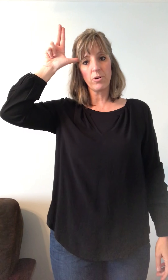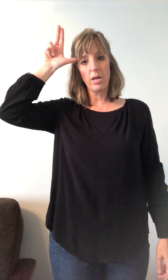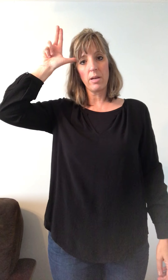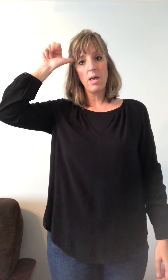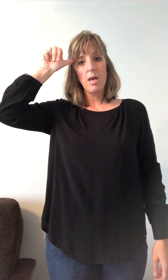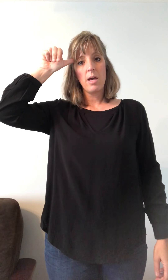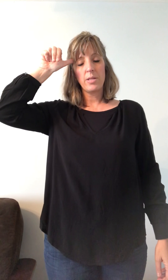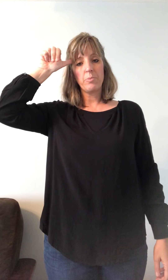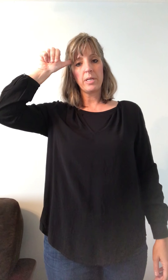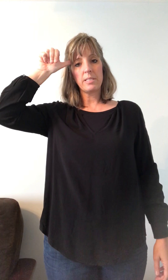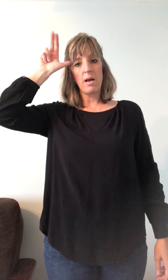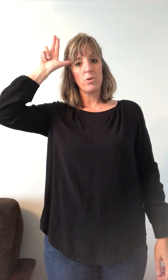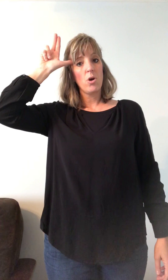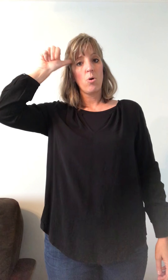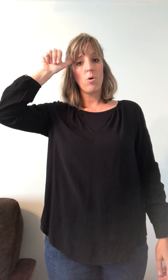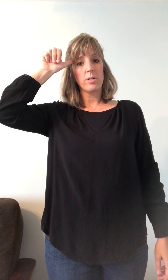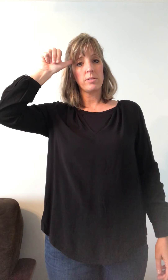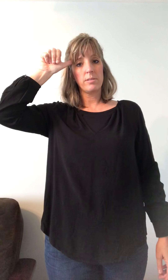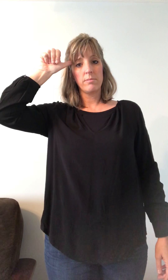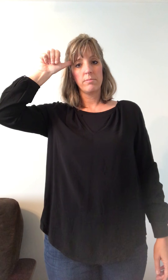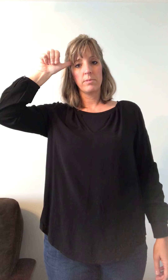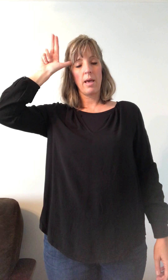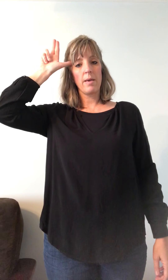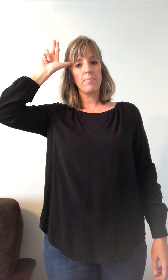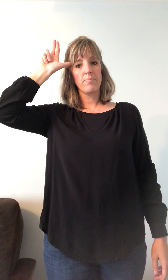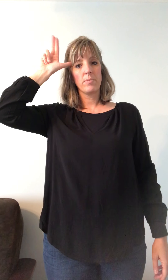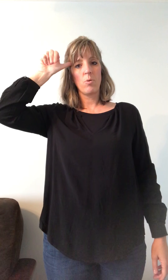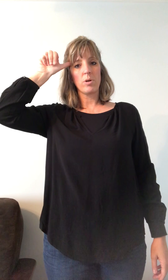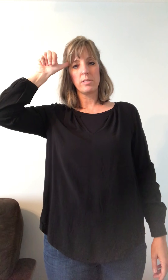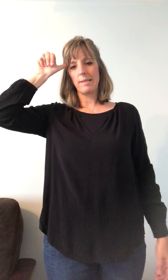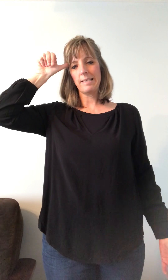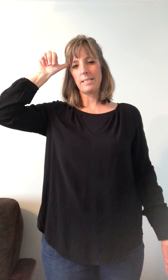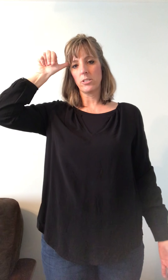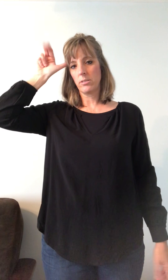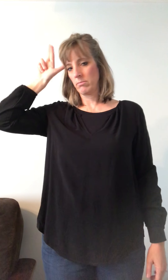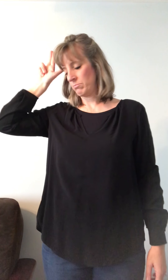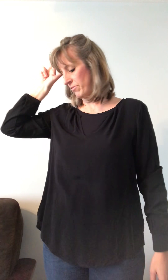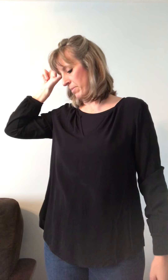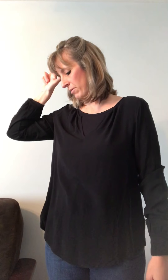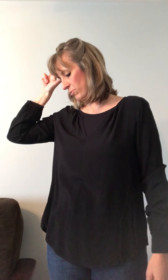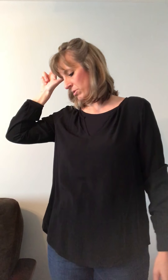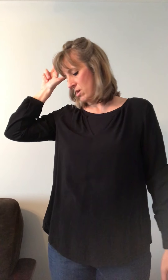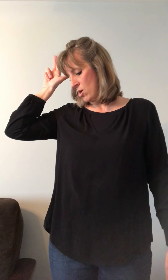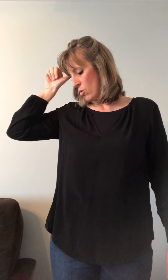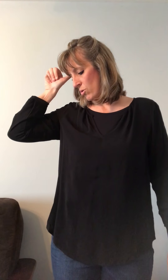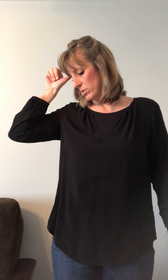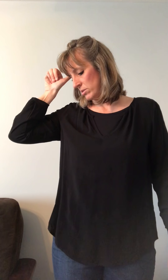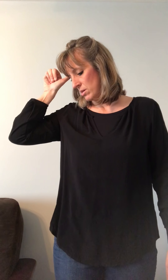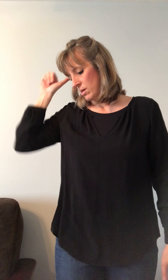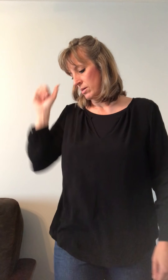forehead and you bring it down. Horse. Okay? Horse, like his ears, moving back and forth. Horse.